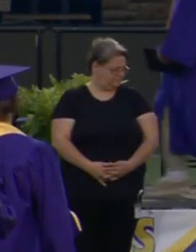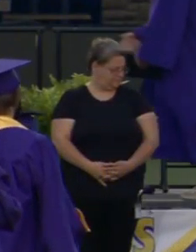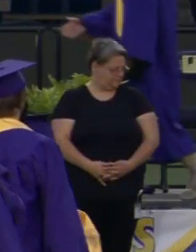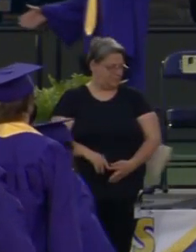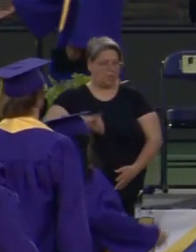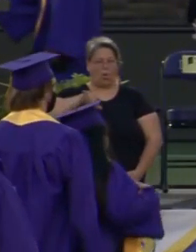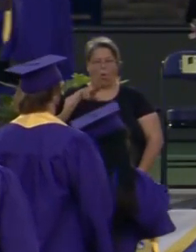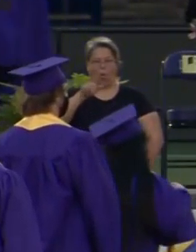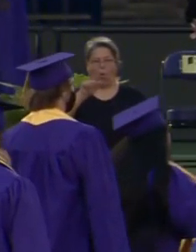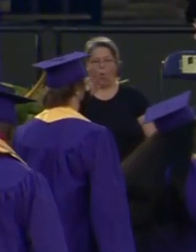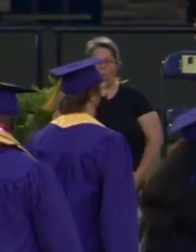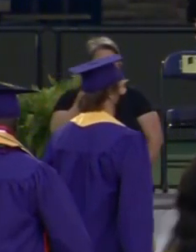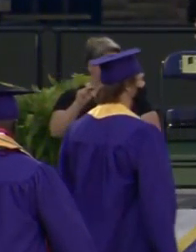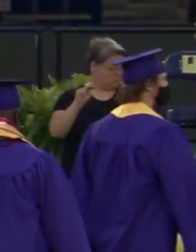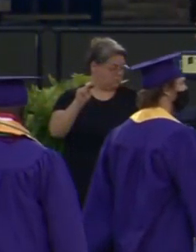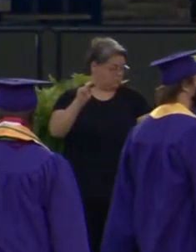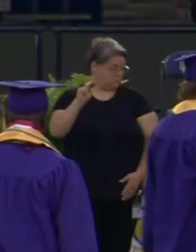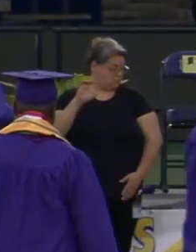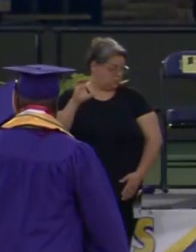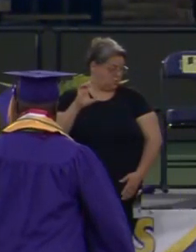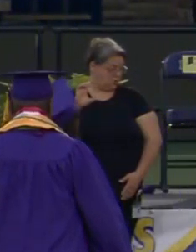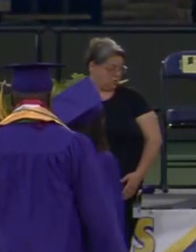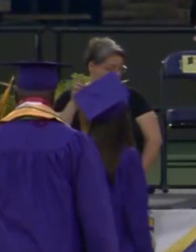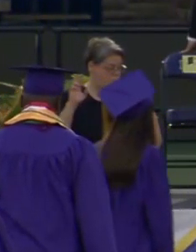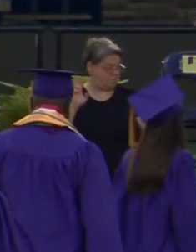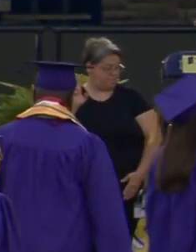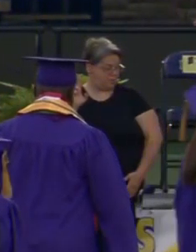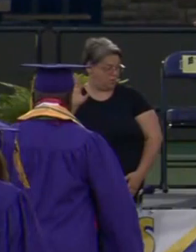Juan Carlos Romero Flores.